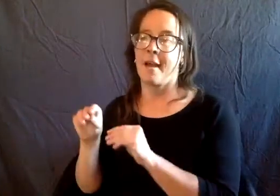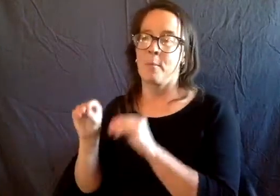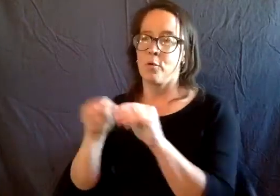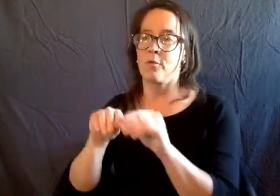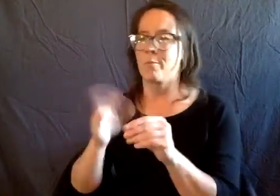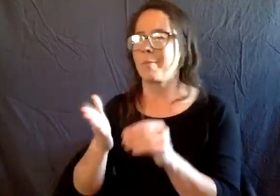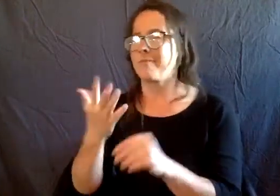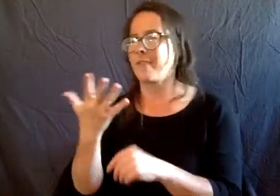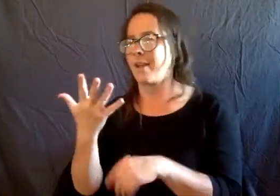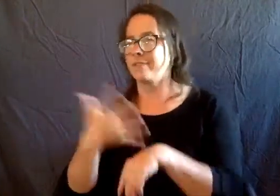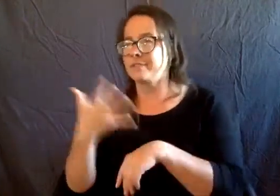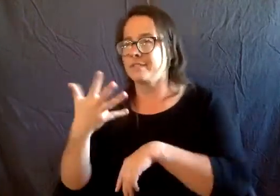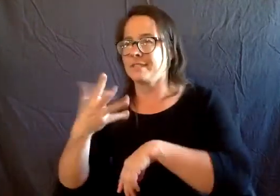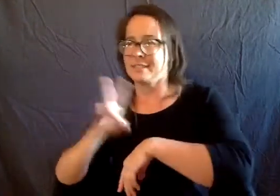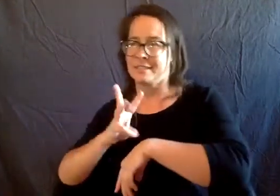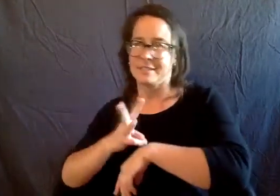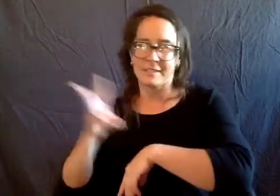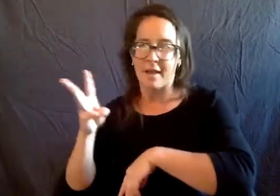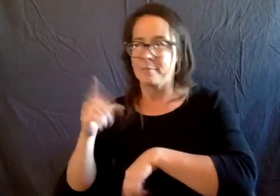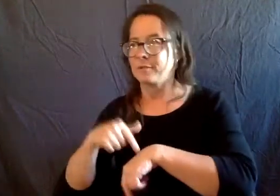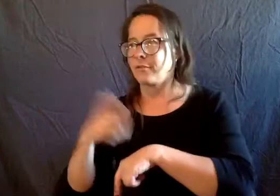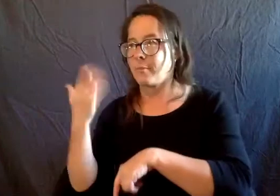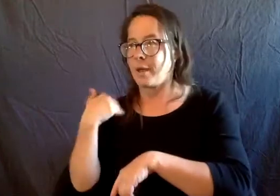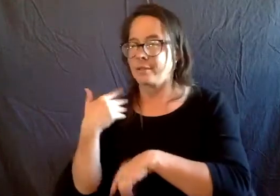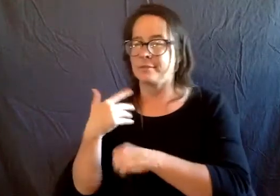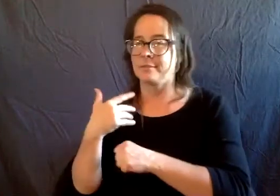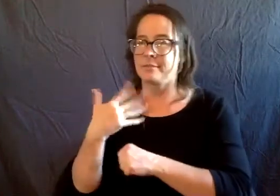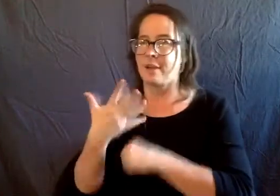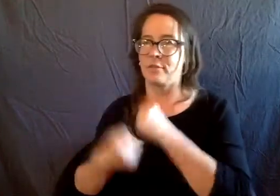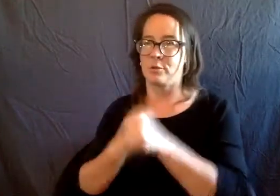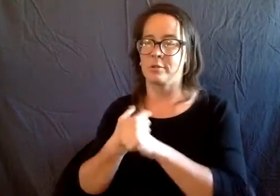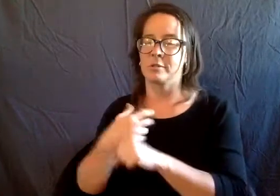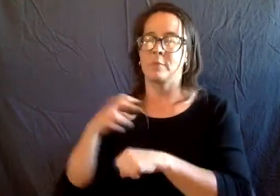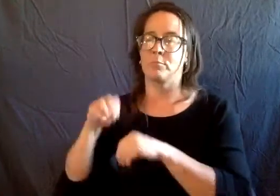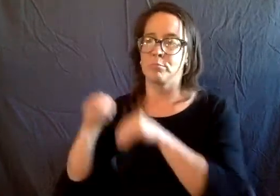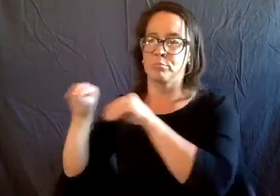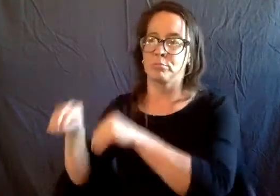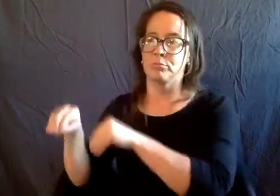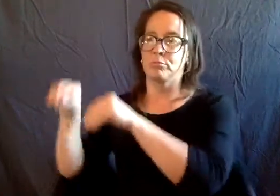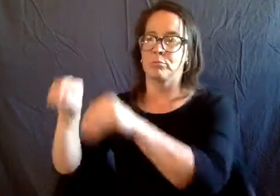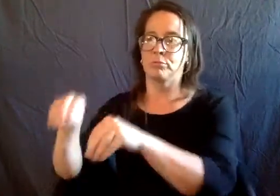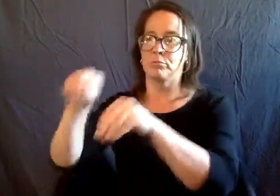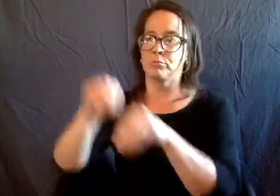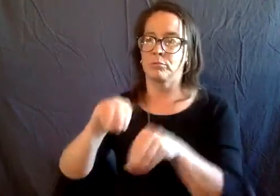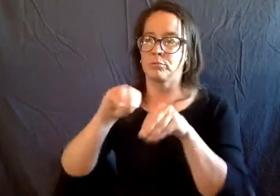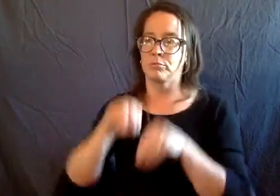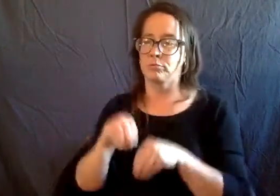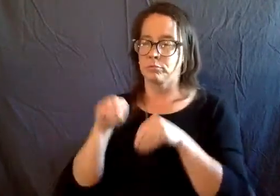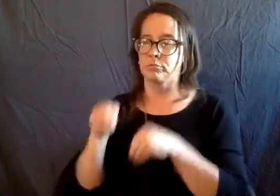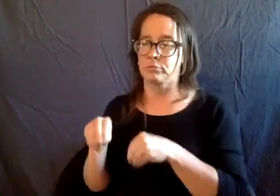5 or 6 times, maybe 5 or 6 times over the last 10 years. So I've lived a lot of places. Right now I'm in Berkeley. I was in San Jose before that. And I